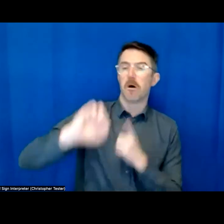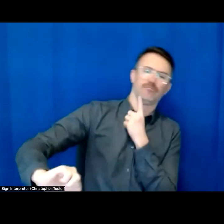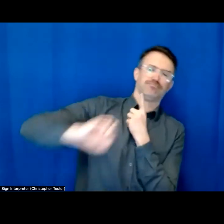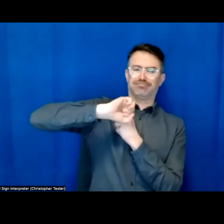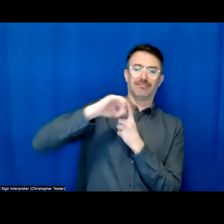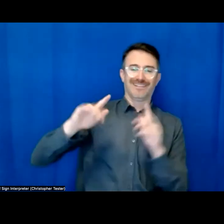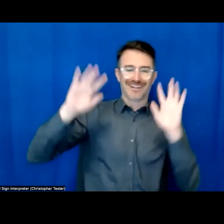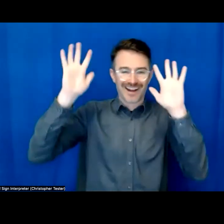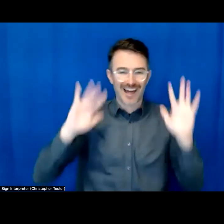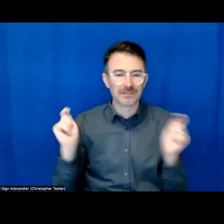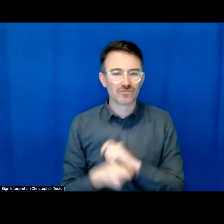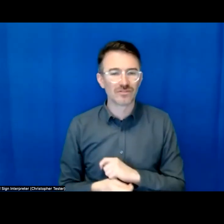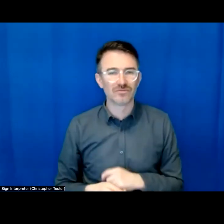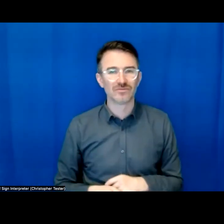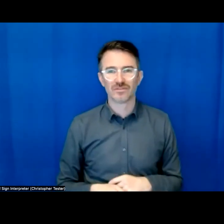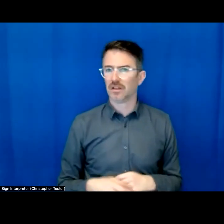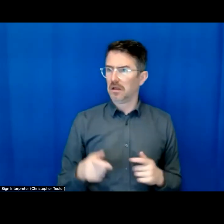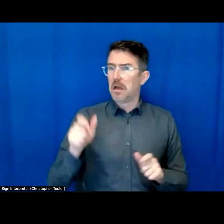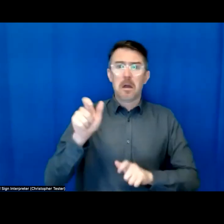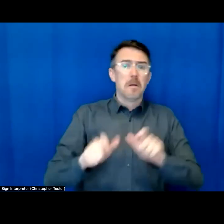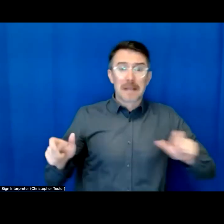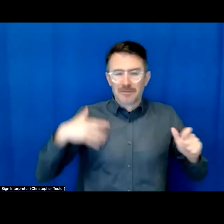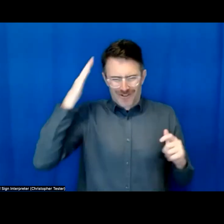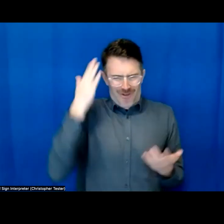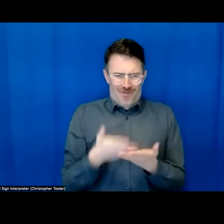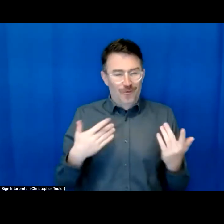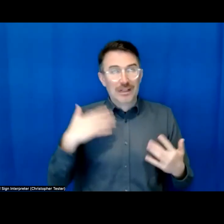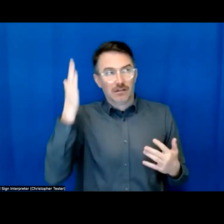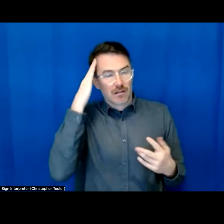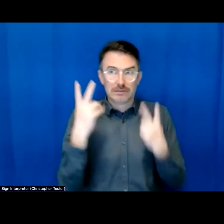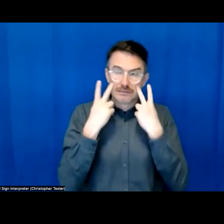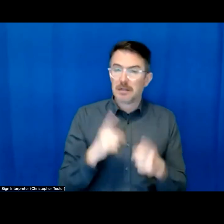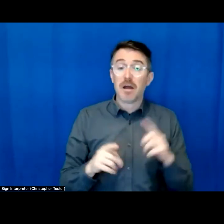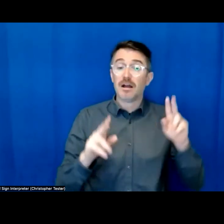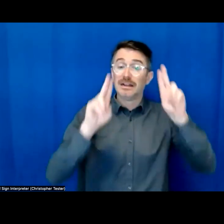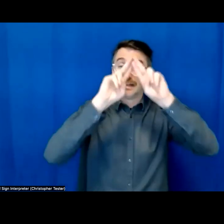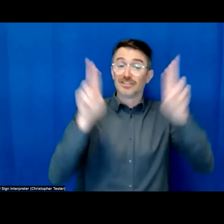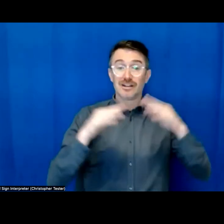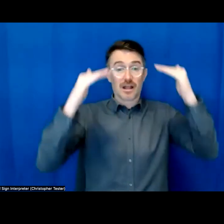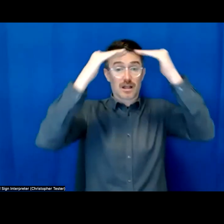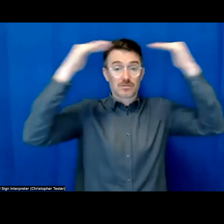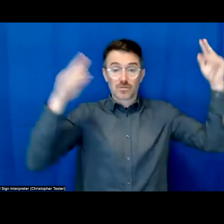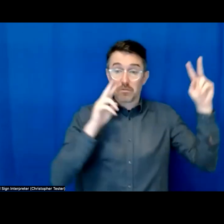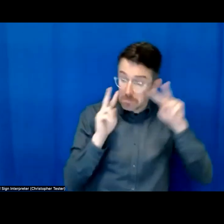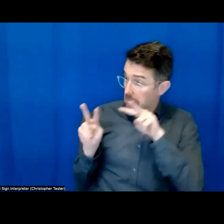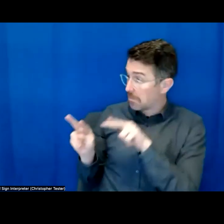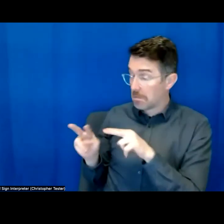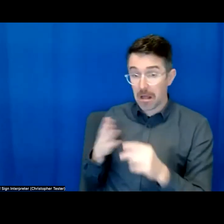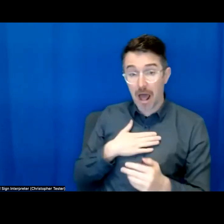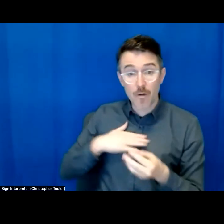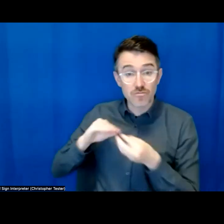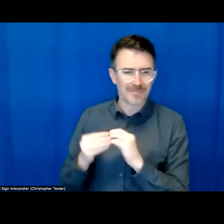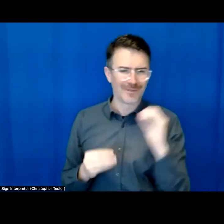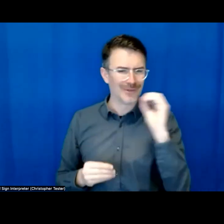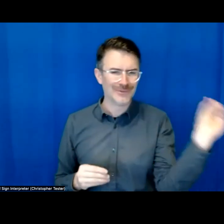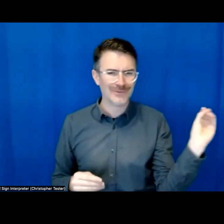intervention. We experience that there is a huge gap of global discourse addressing the local realities. We also realize